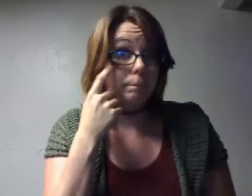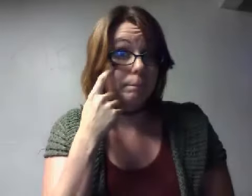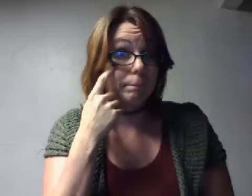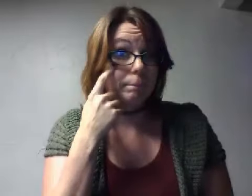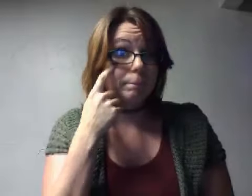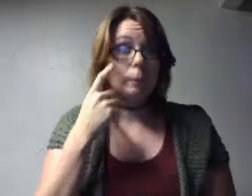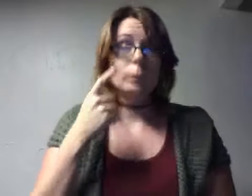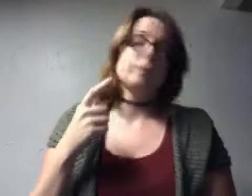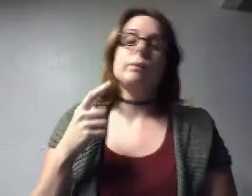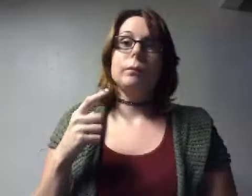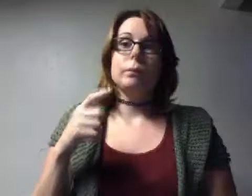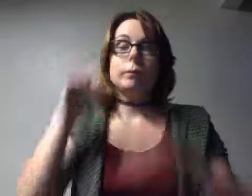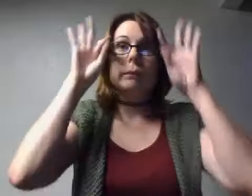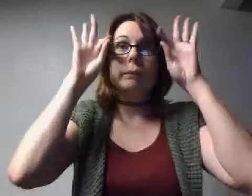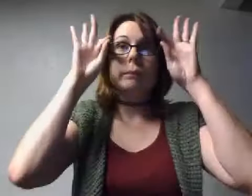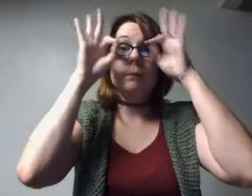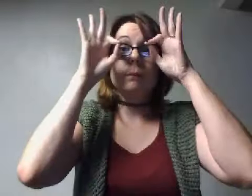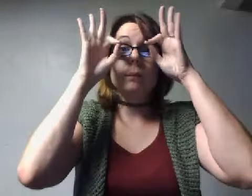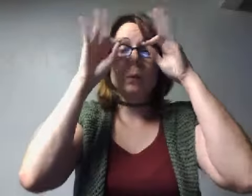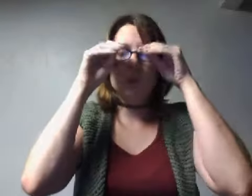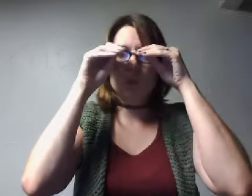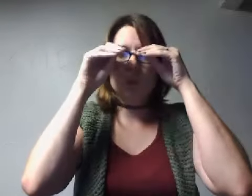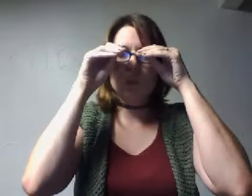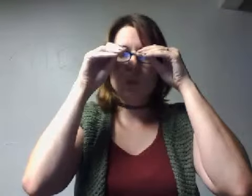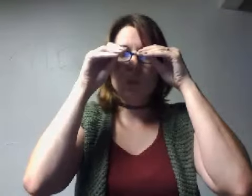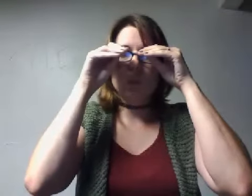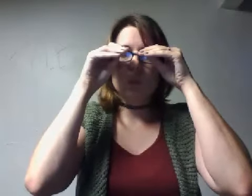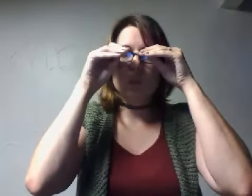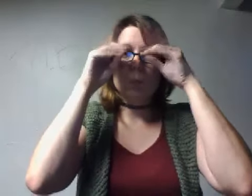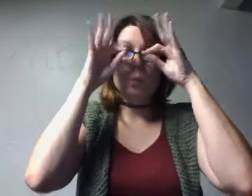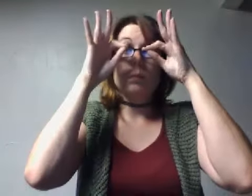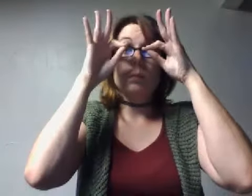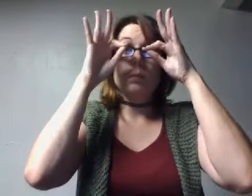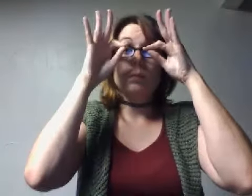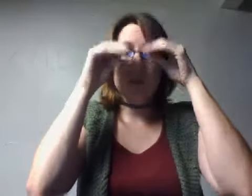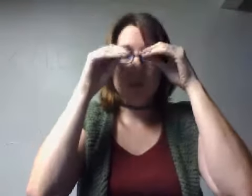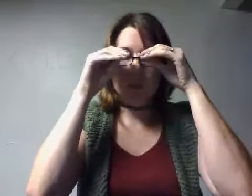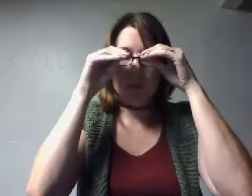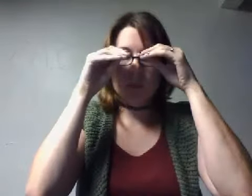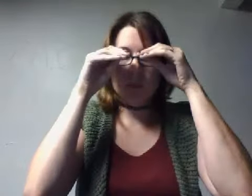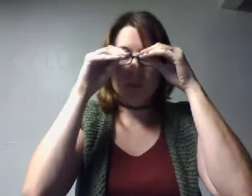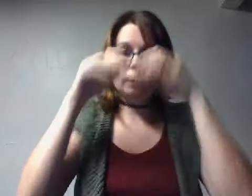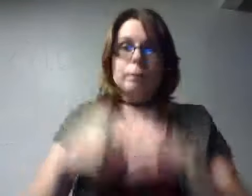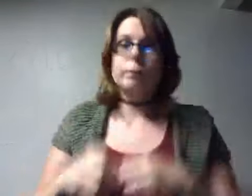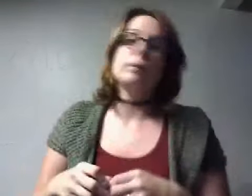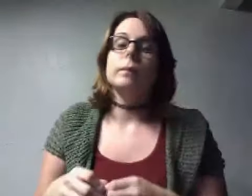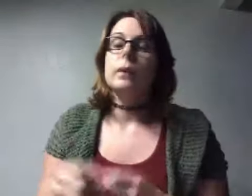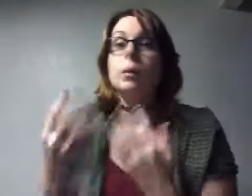there's no light around, so it's not exposing anything. So he would wait, and then as soon as a lightning bolt would strike, then he would